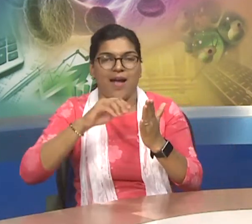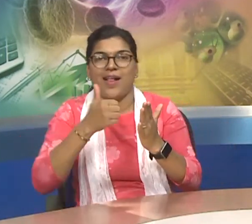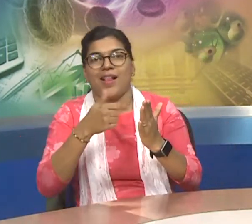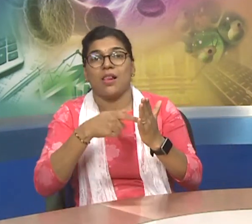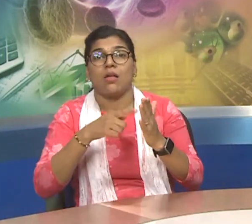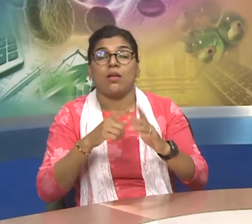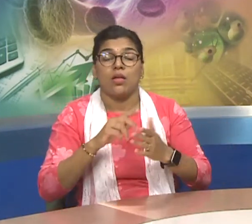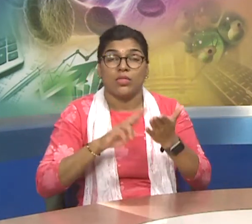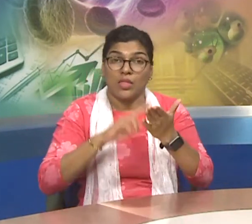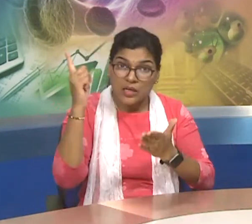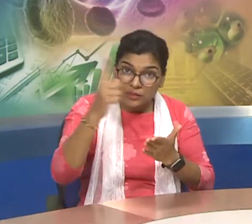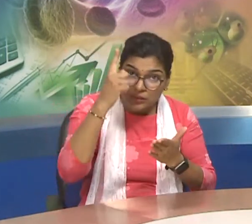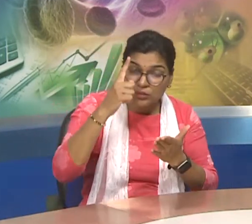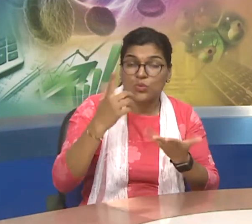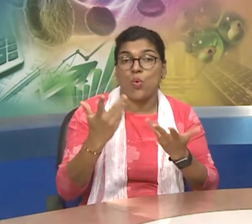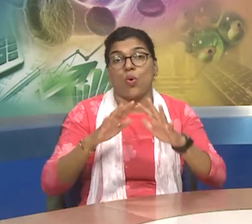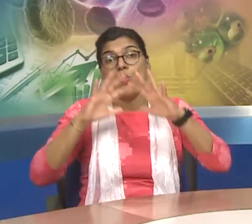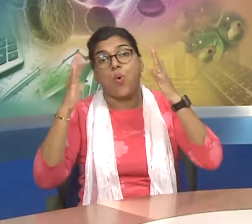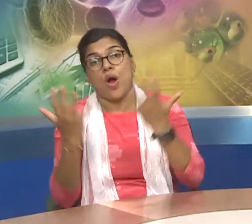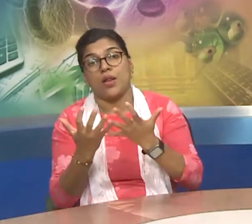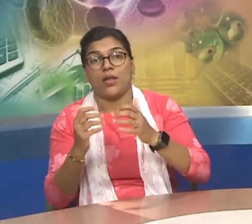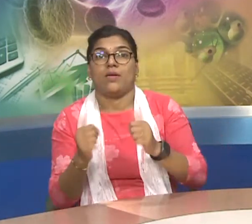undertaken by the library.